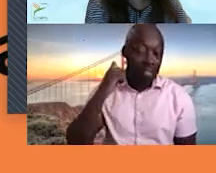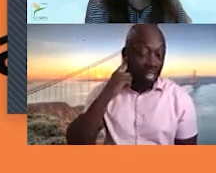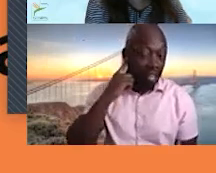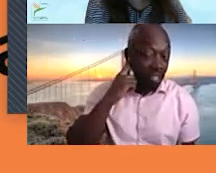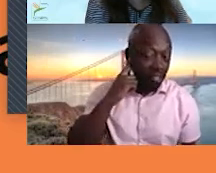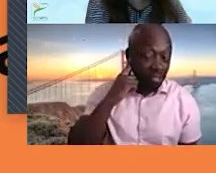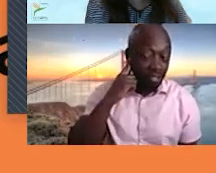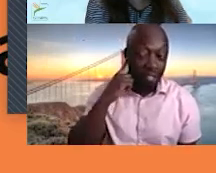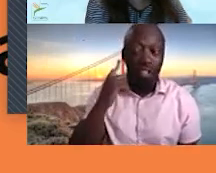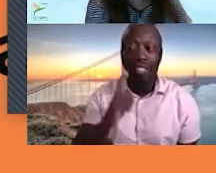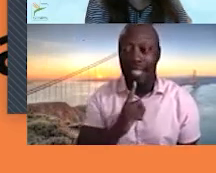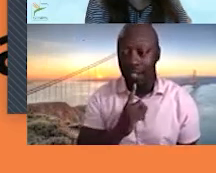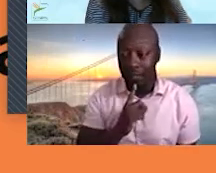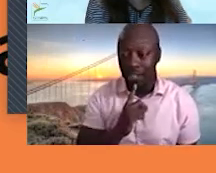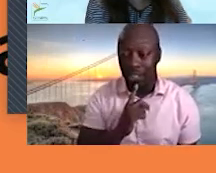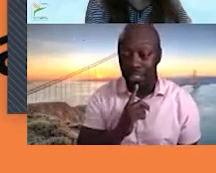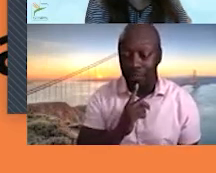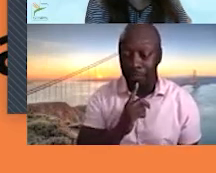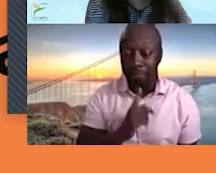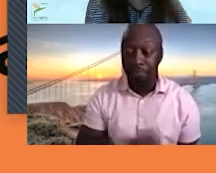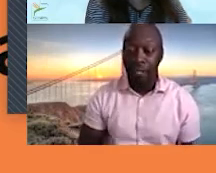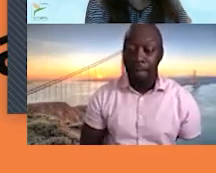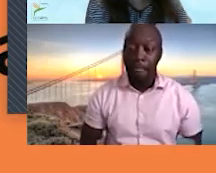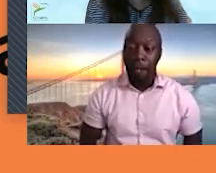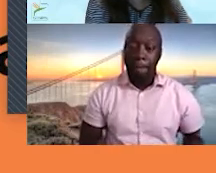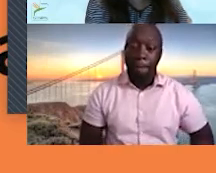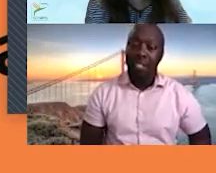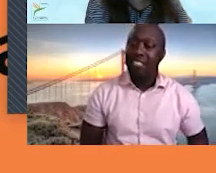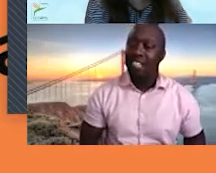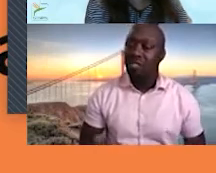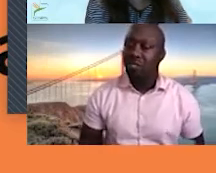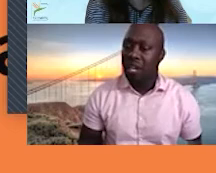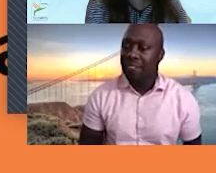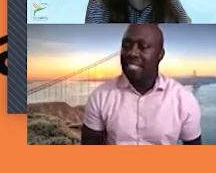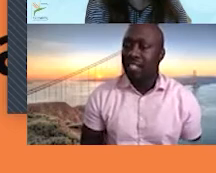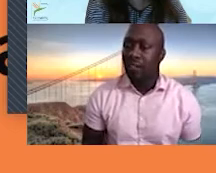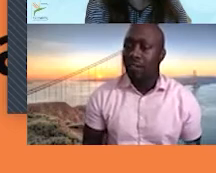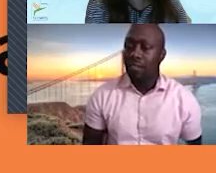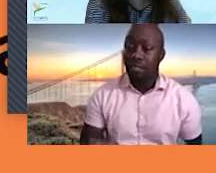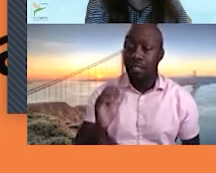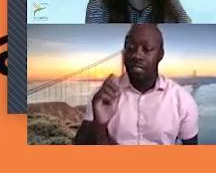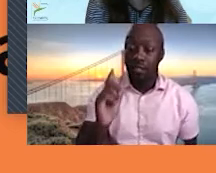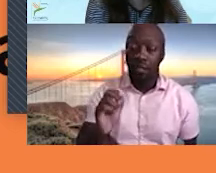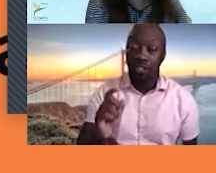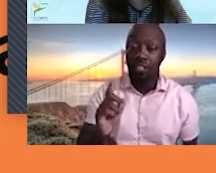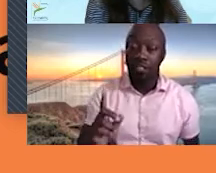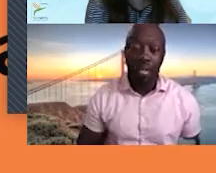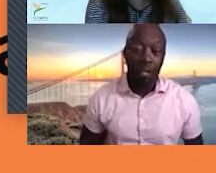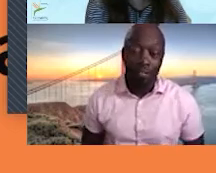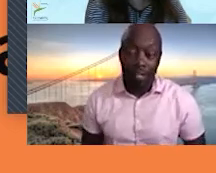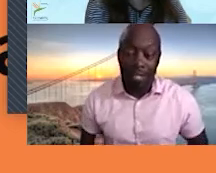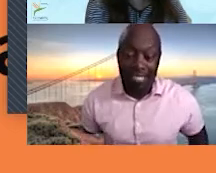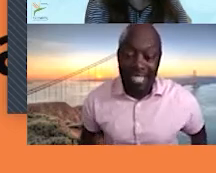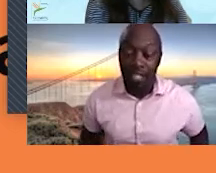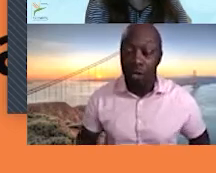So if they hear it, you're going to say it eventually. But let's say you have to say no. There's a critical time